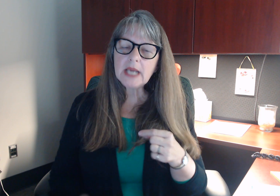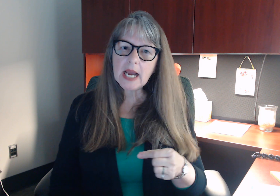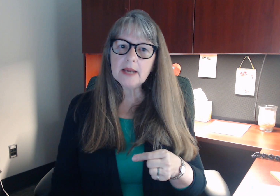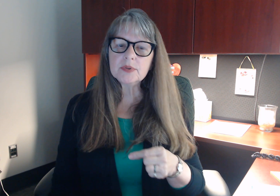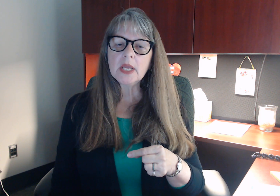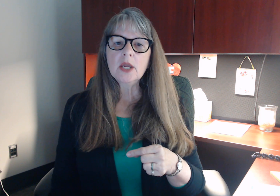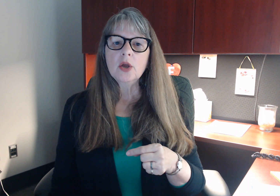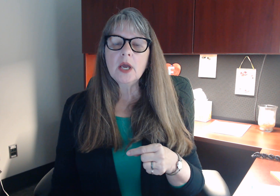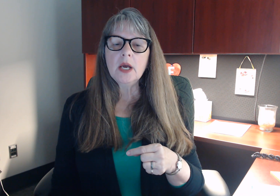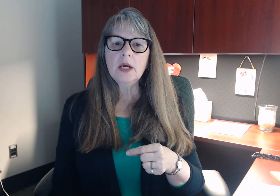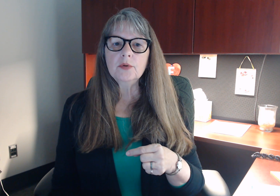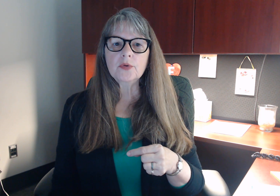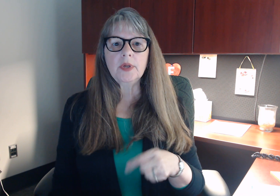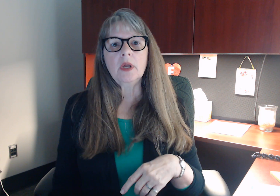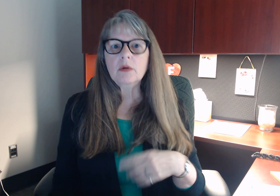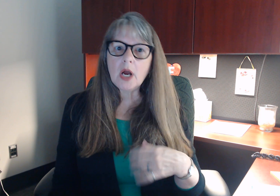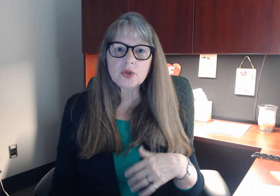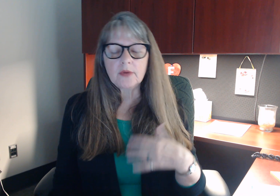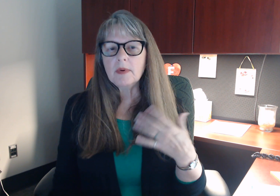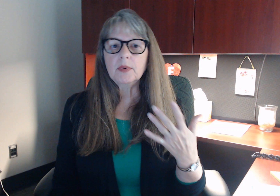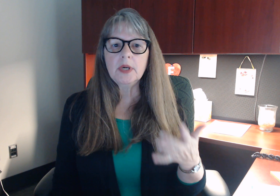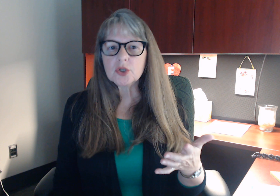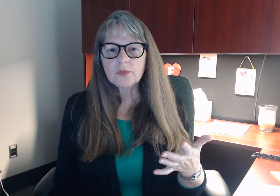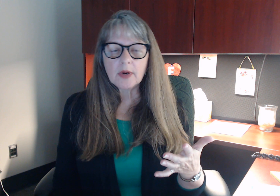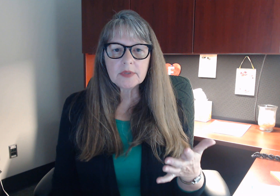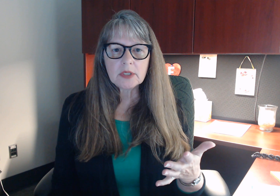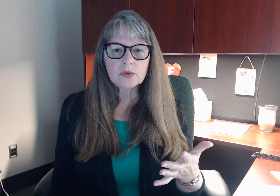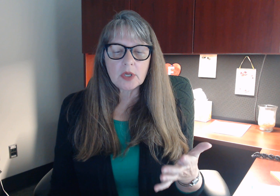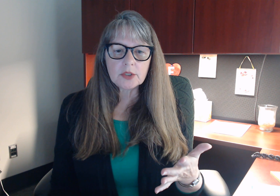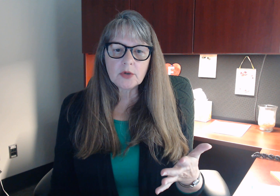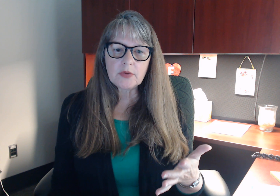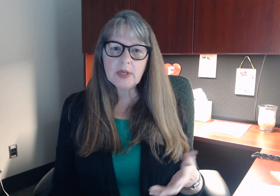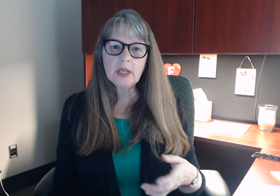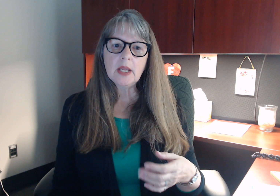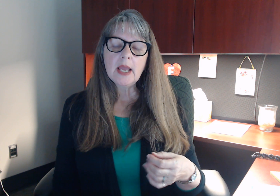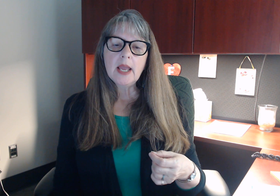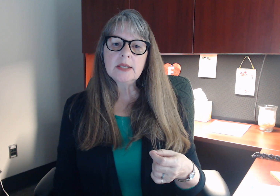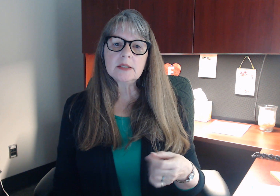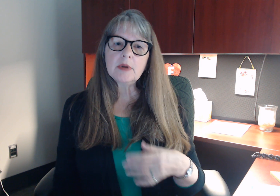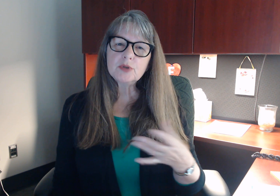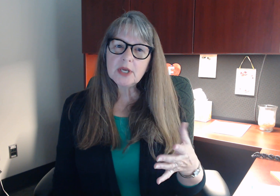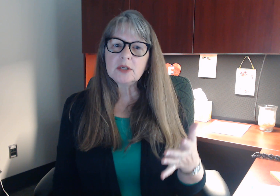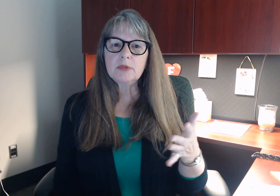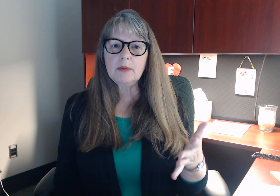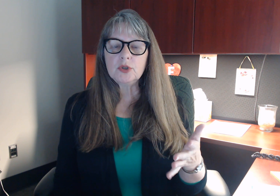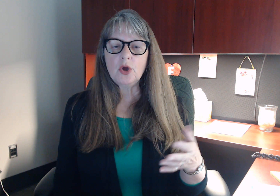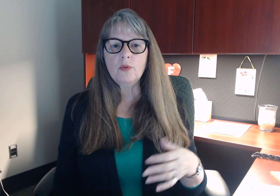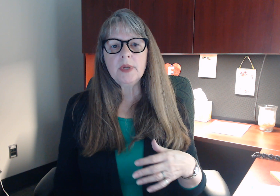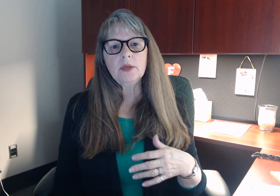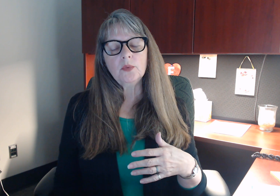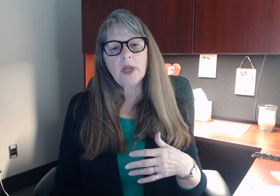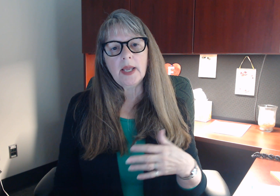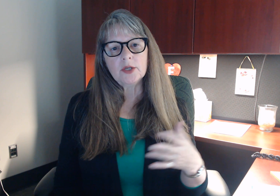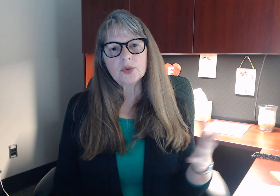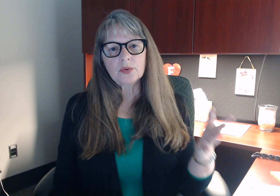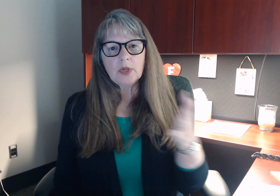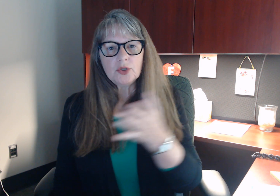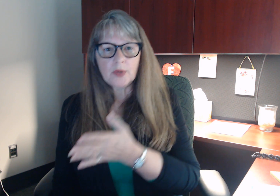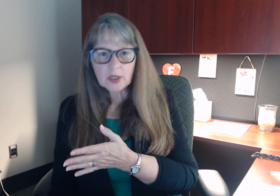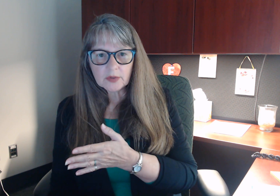sometimes you're thinking, oh gosh, do I have to remember an initial for every single solitary thing? And sometimes yes, sometimes no. But as you hear things,